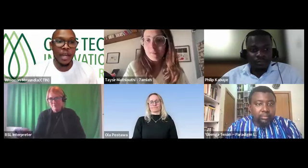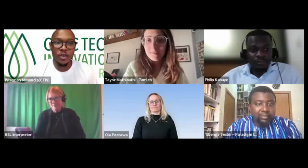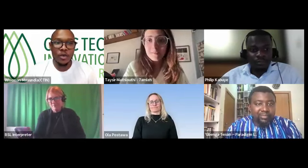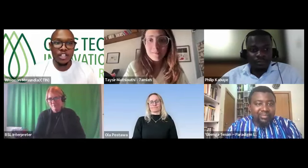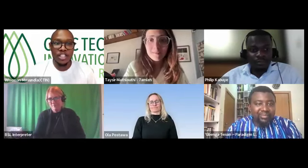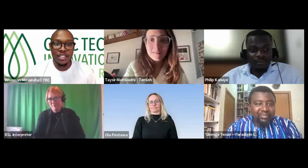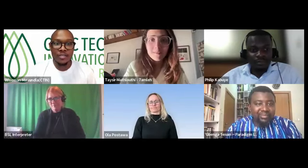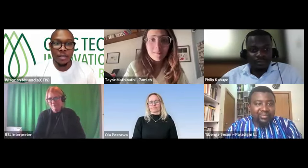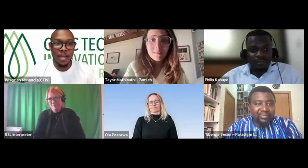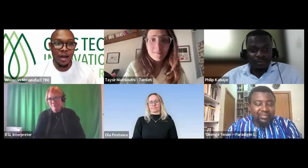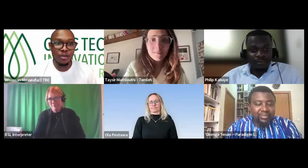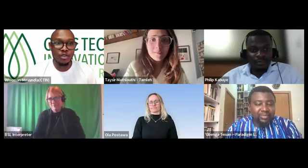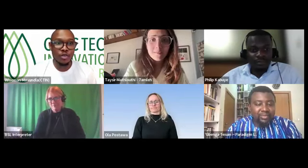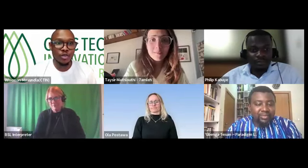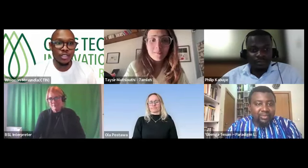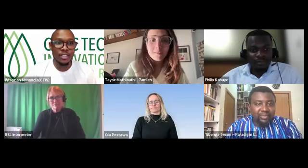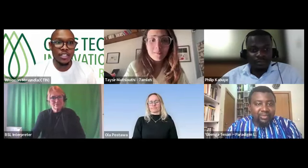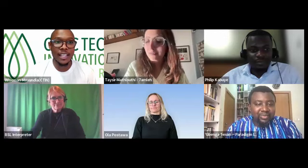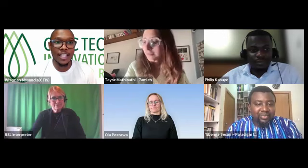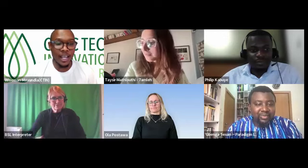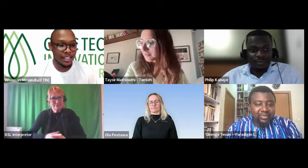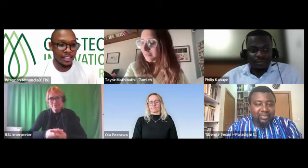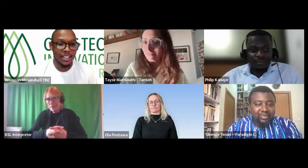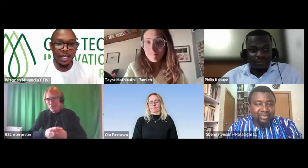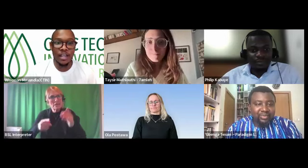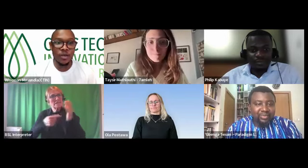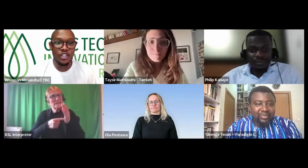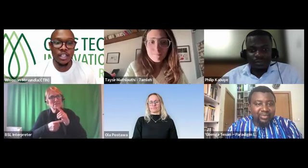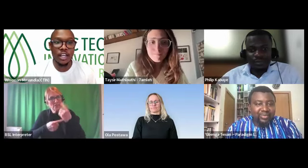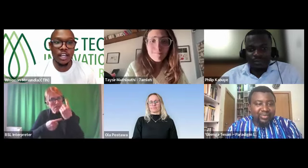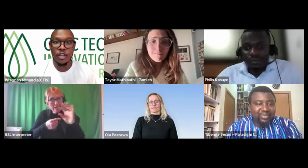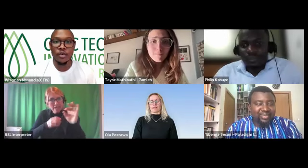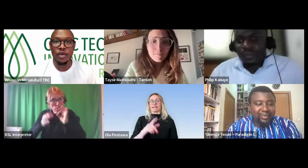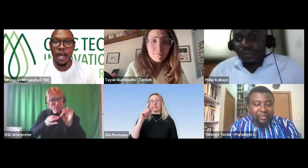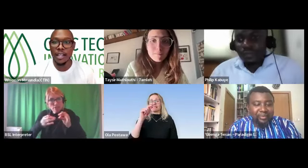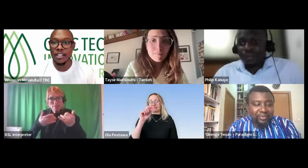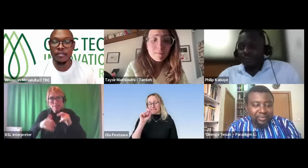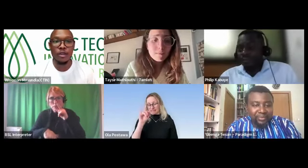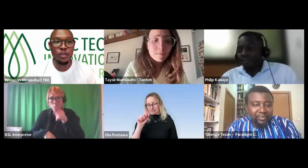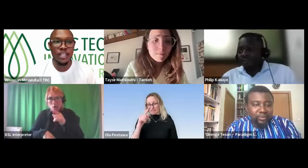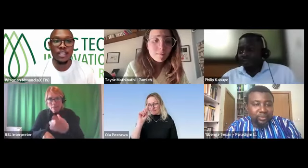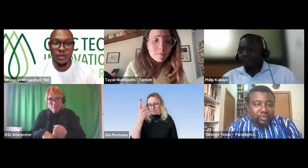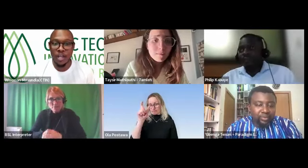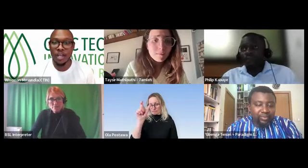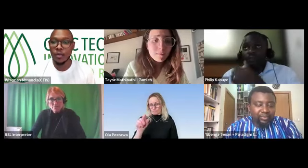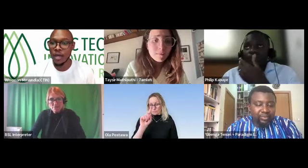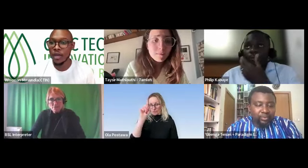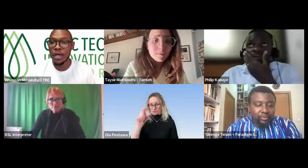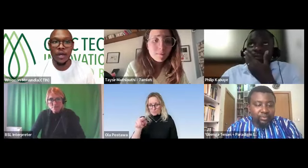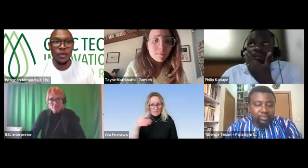Do we have any burning questions? Maybe I'll choose Taysir. Is there any question that maybe you had as the fellow